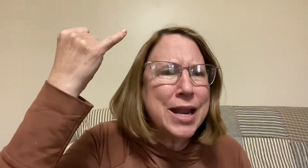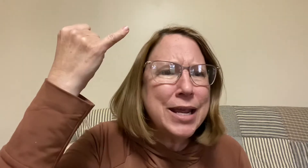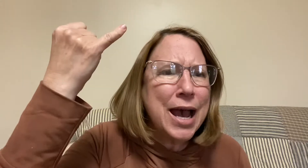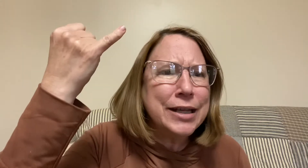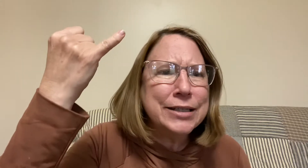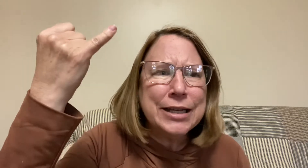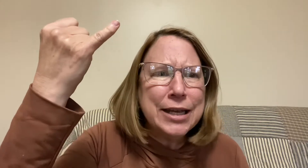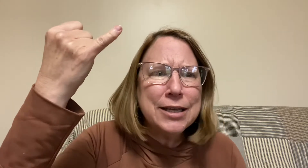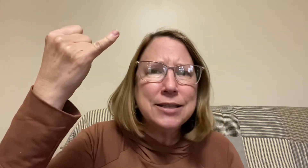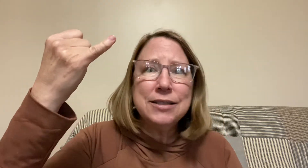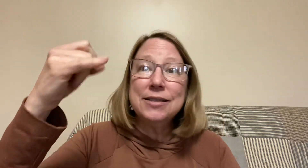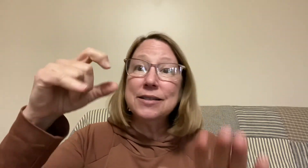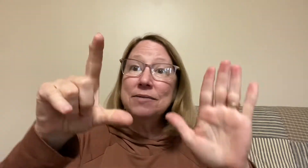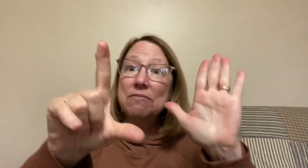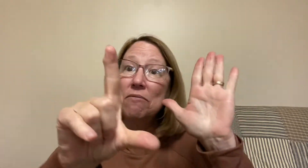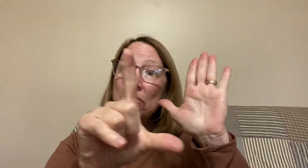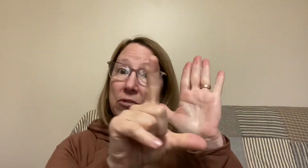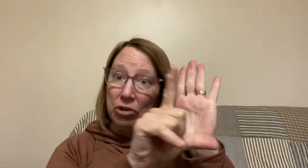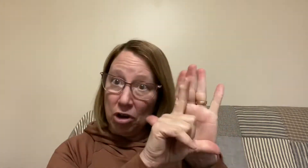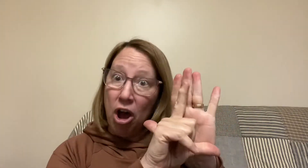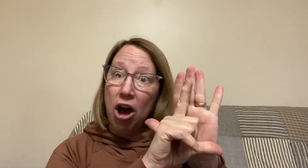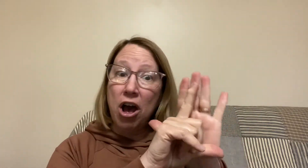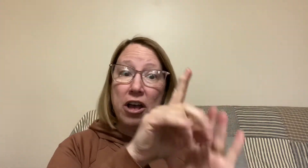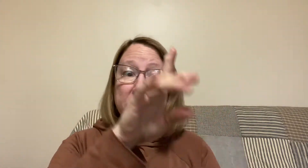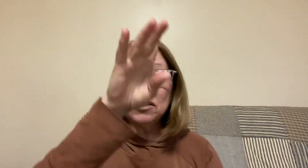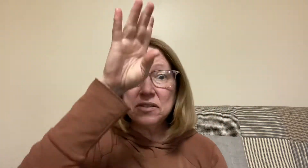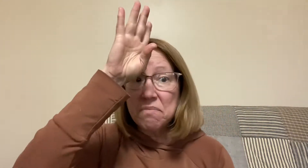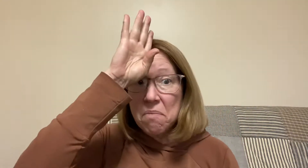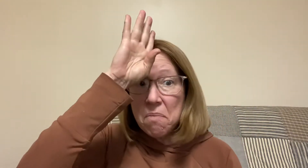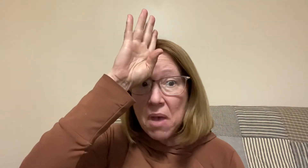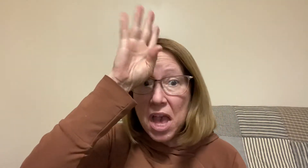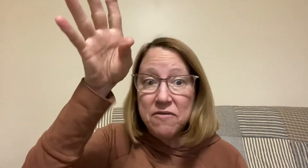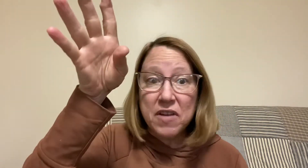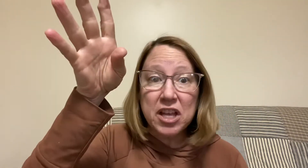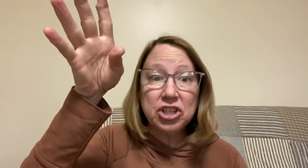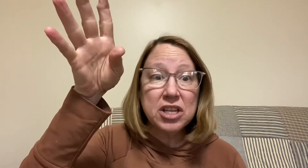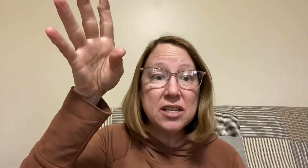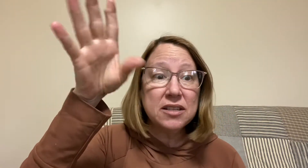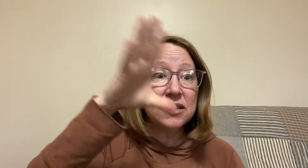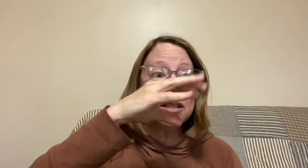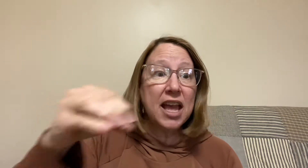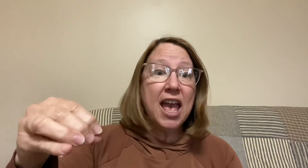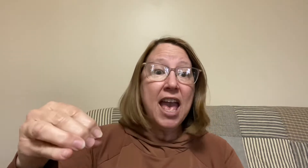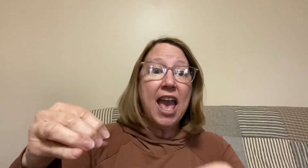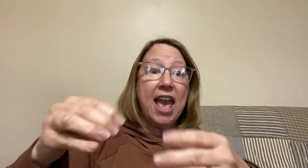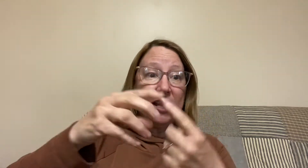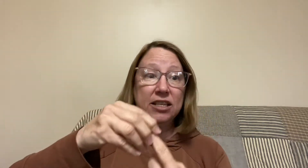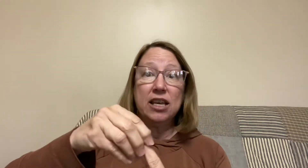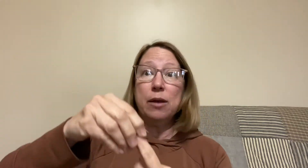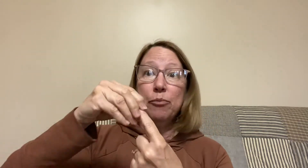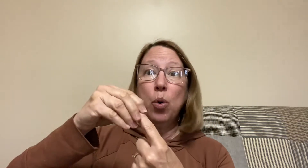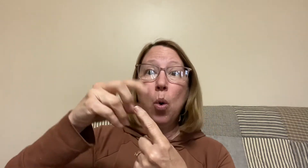Many ideas, laws, inventions, and